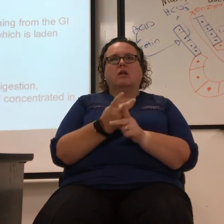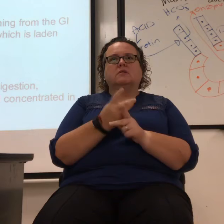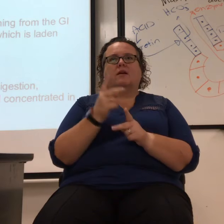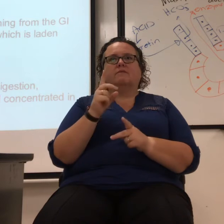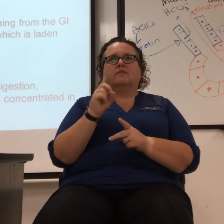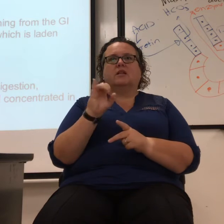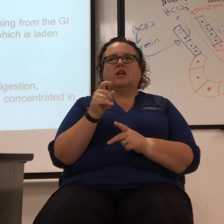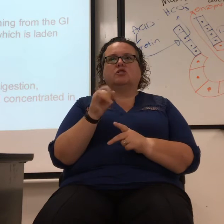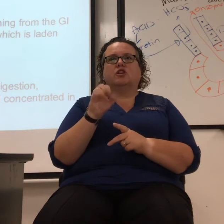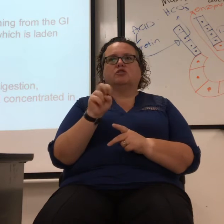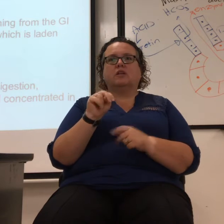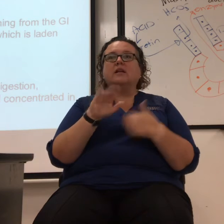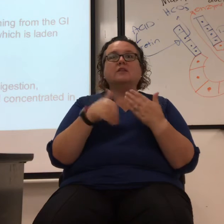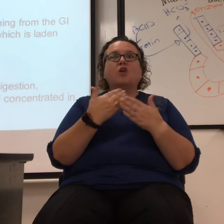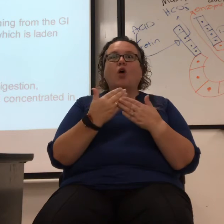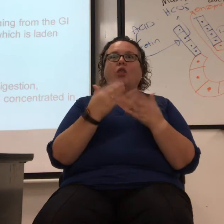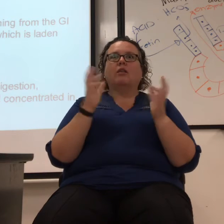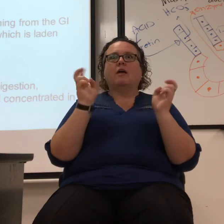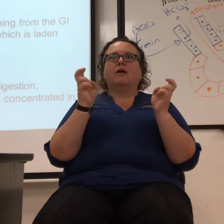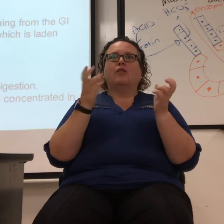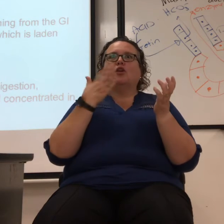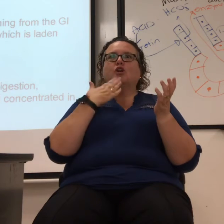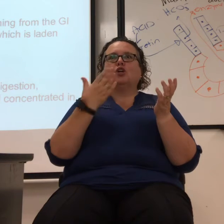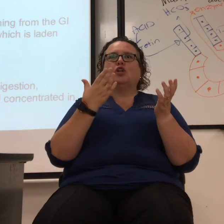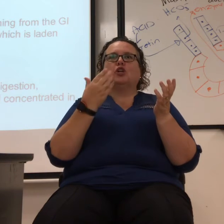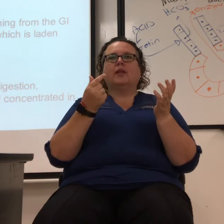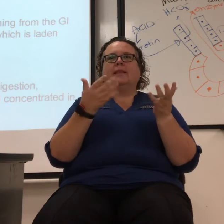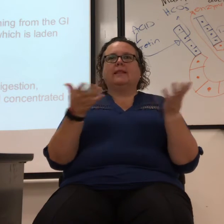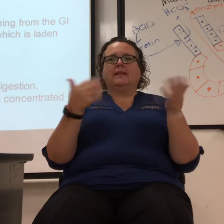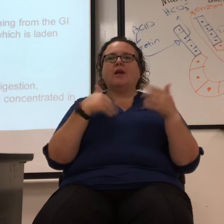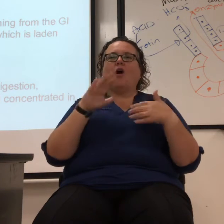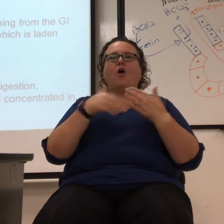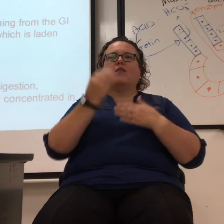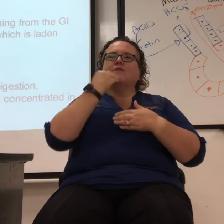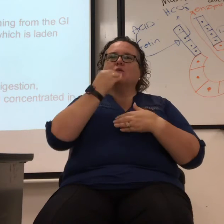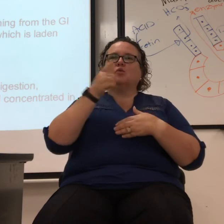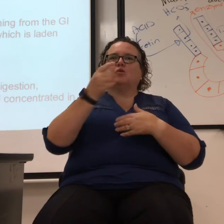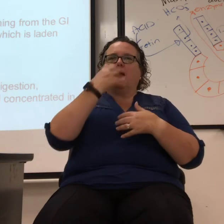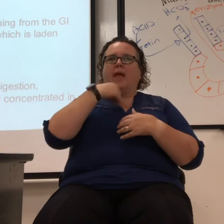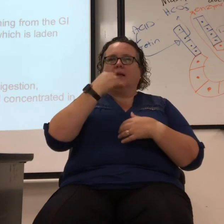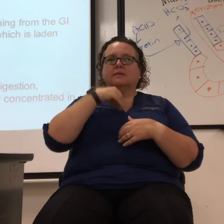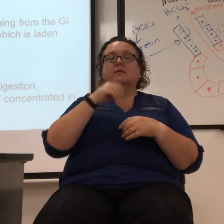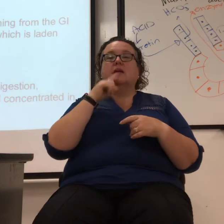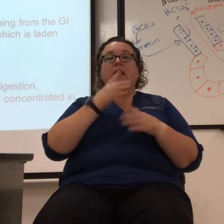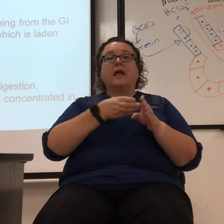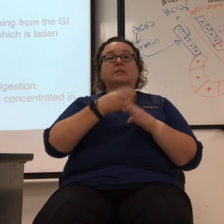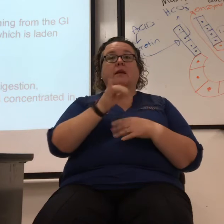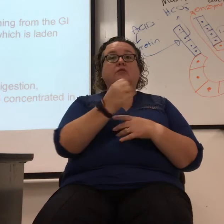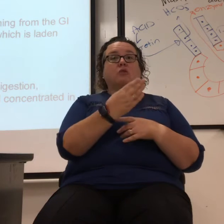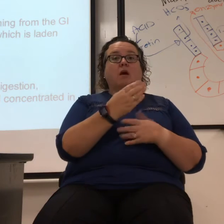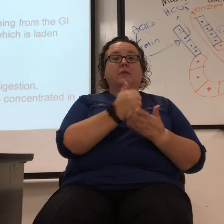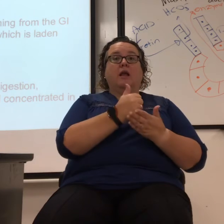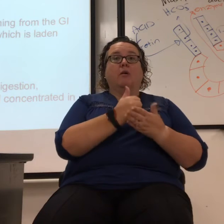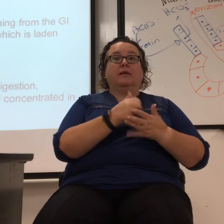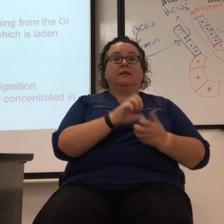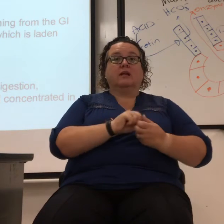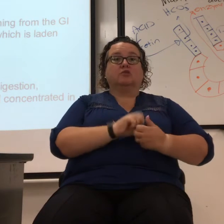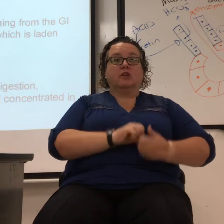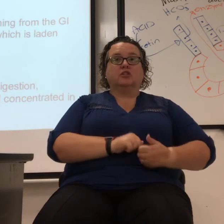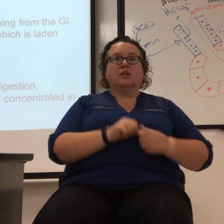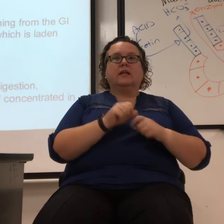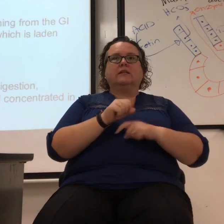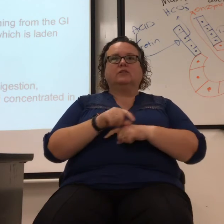all the goodies, all the food you ate. It's also a storehouse for glycogen, and its main job in helping in digestion is to secrete